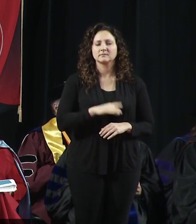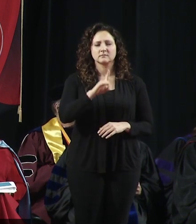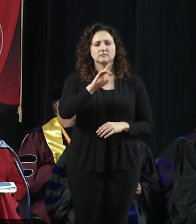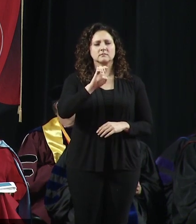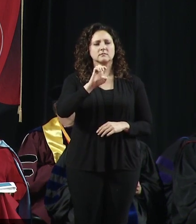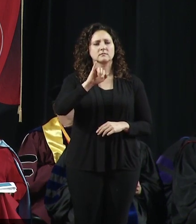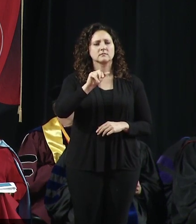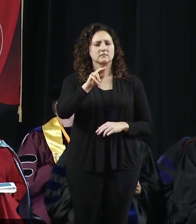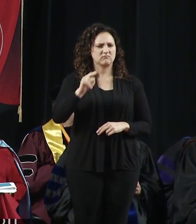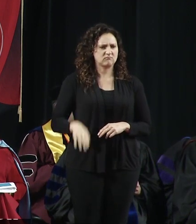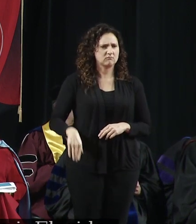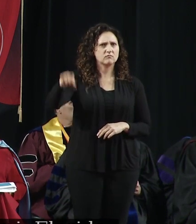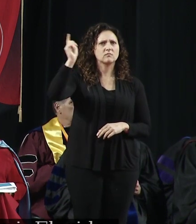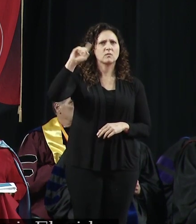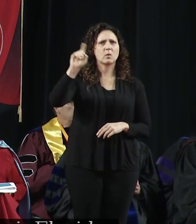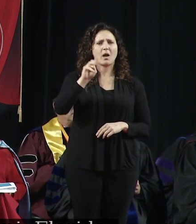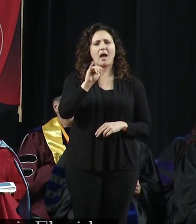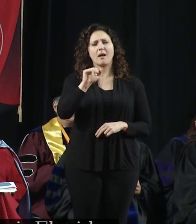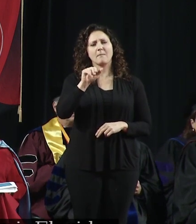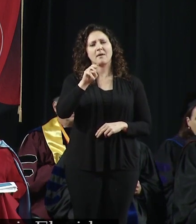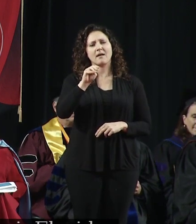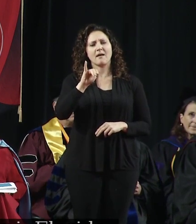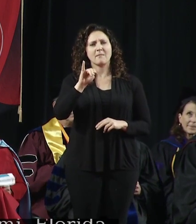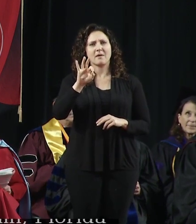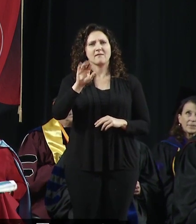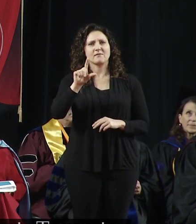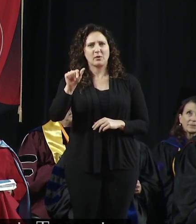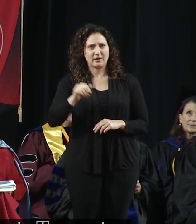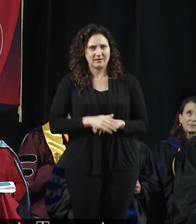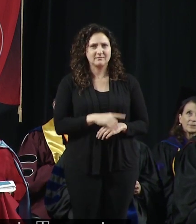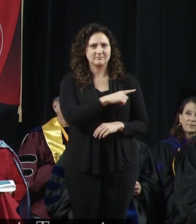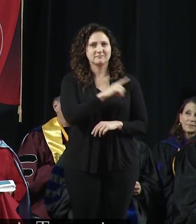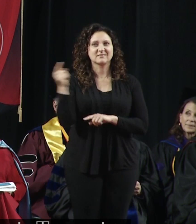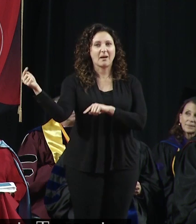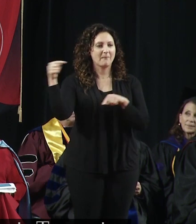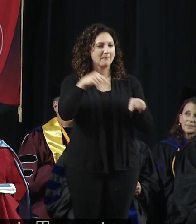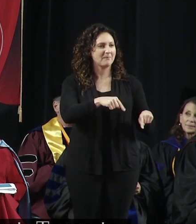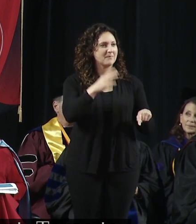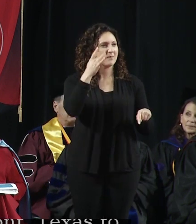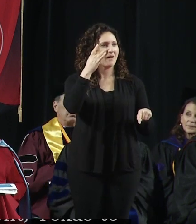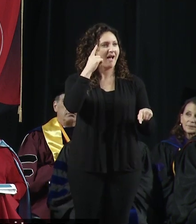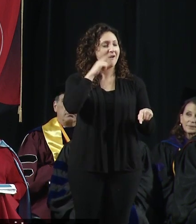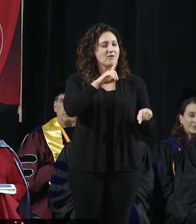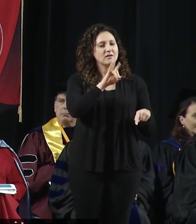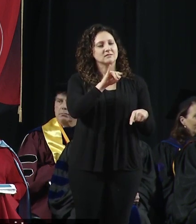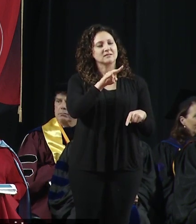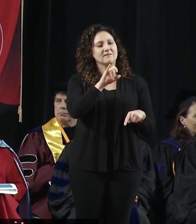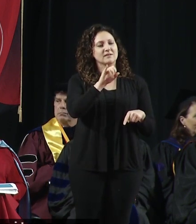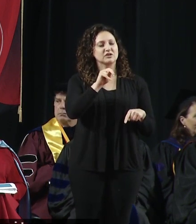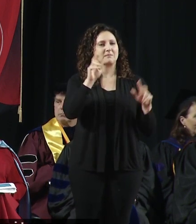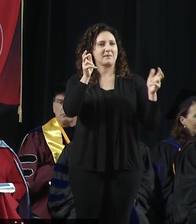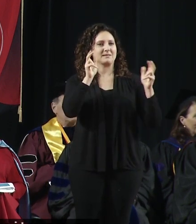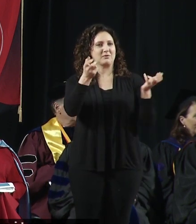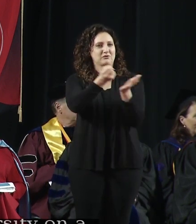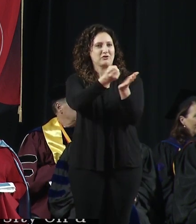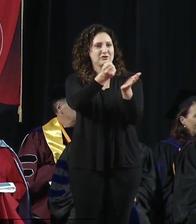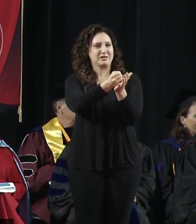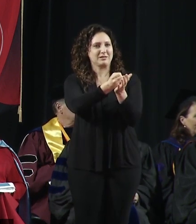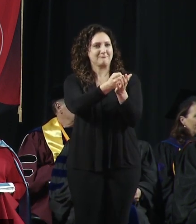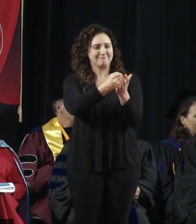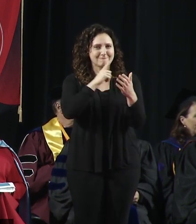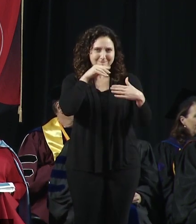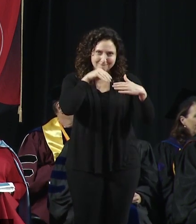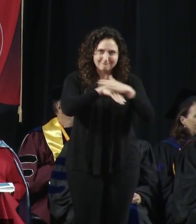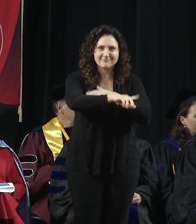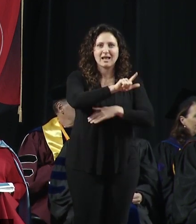up in Miami, Florida, and came to Beaumont, Texas to attend Lamar University on a Division I scholarship, basketball scholarship.